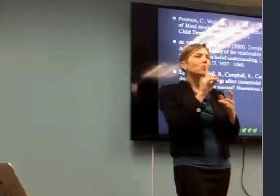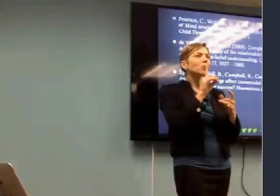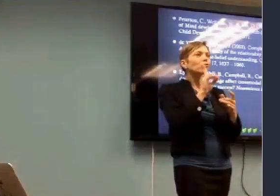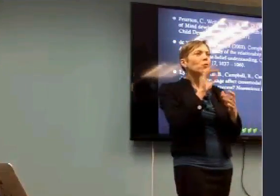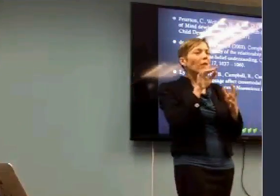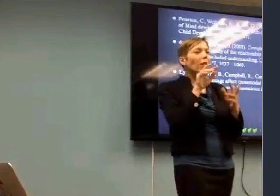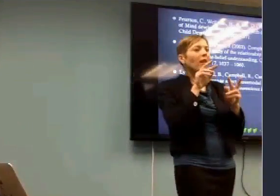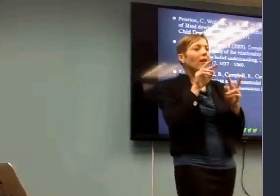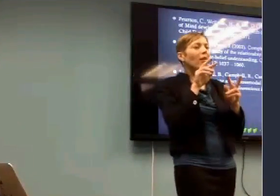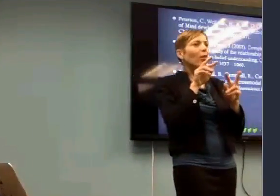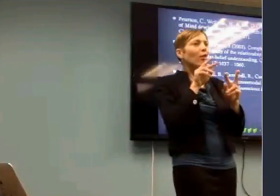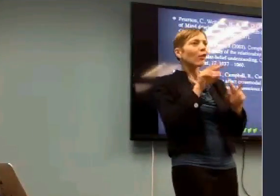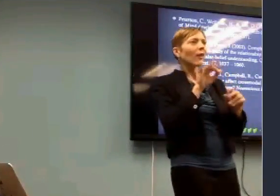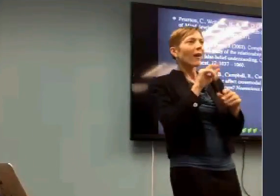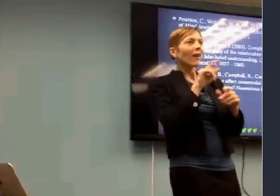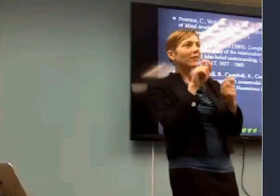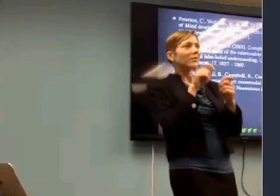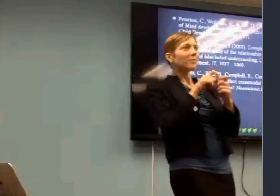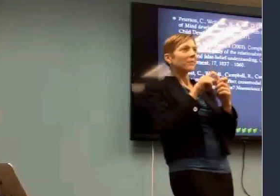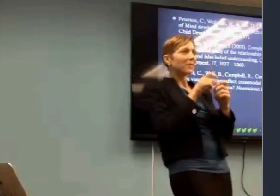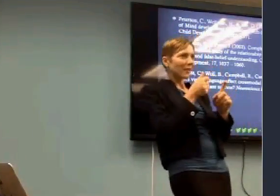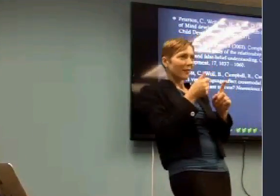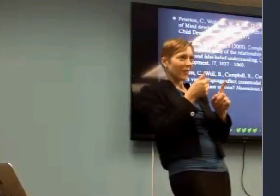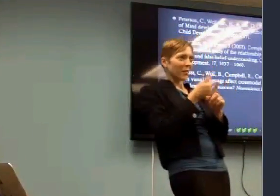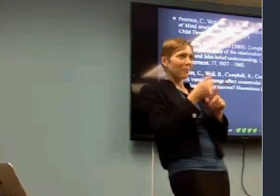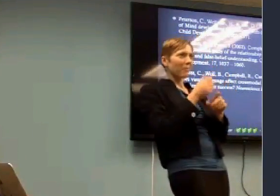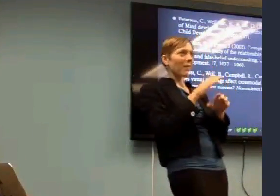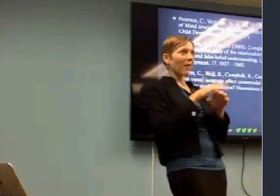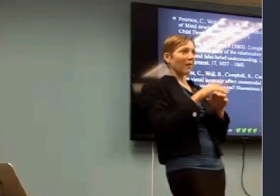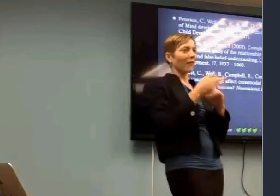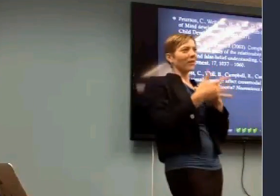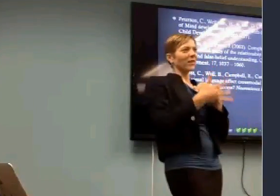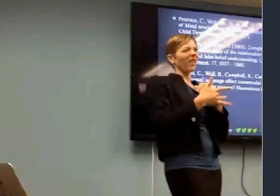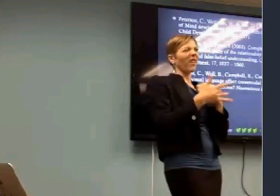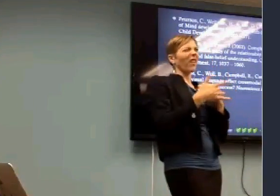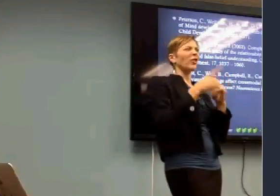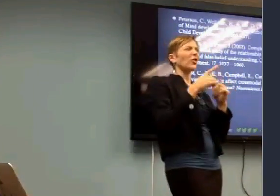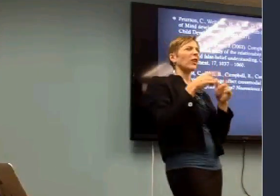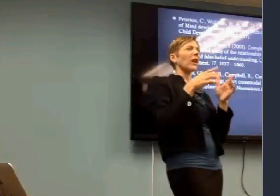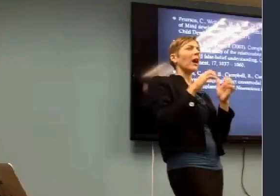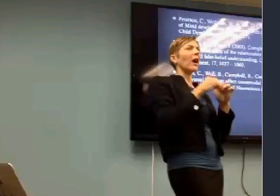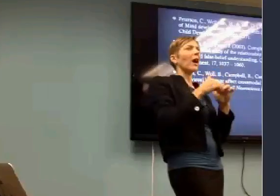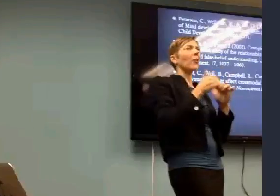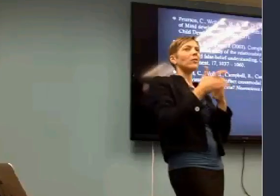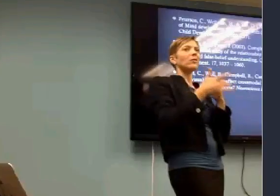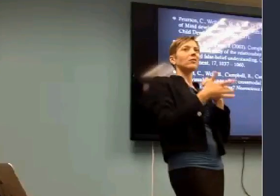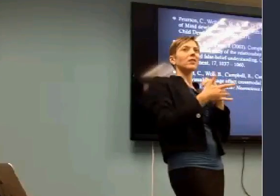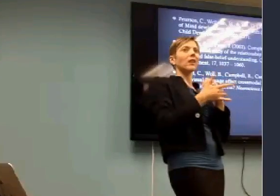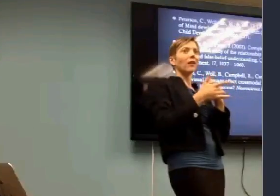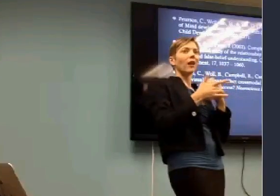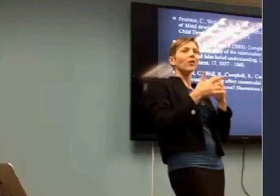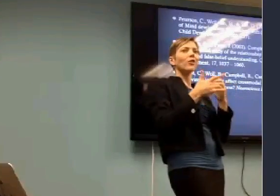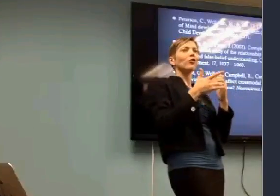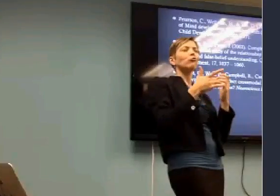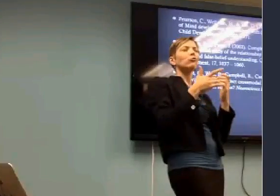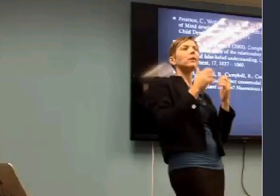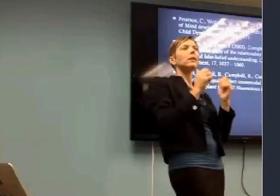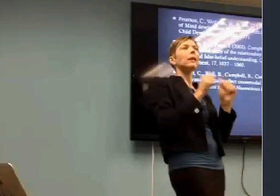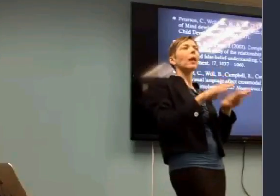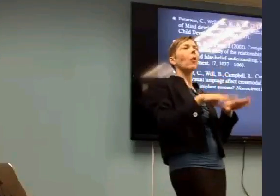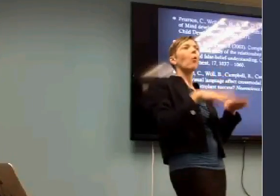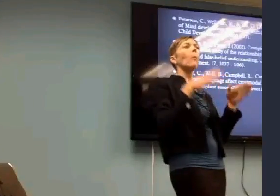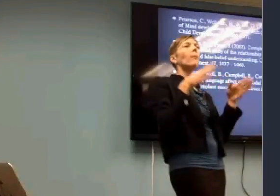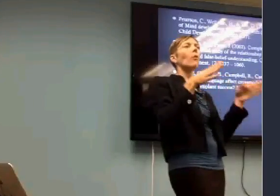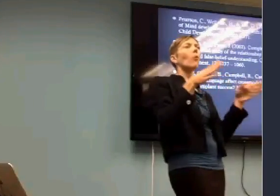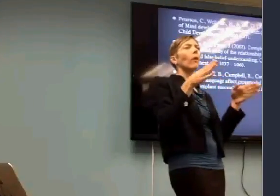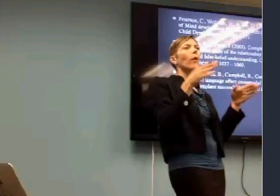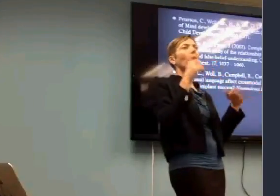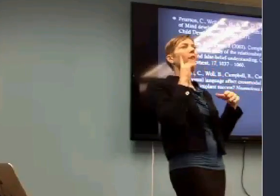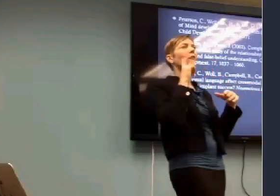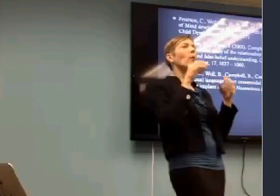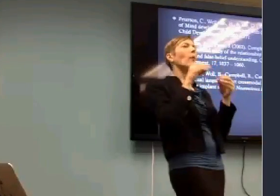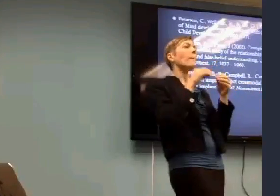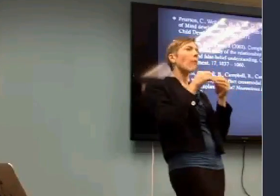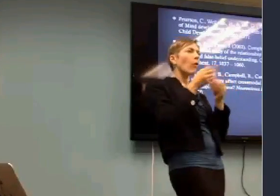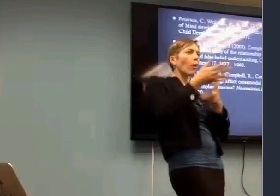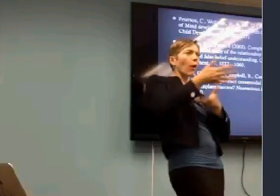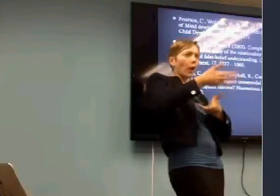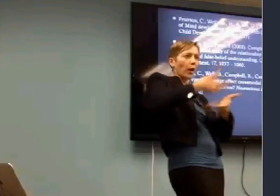would be really interesting to take a closer look at this. Specifically, the impacts of technology and the ways in which technology can open up